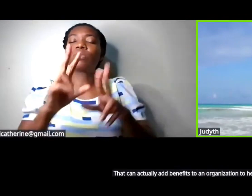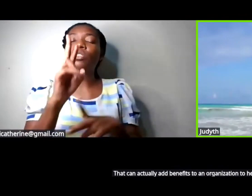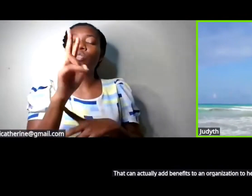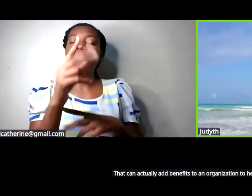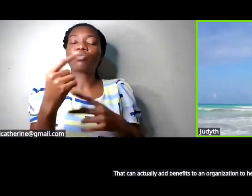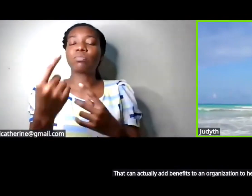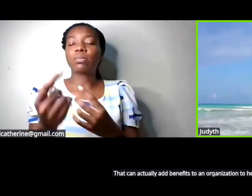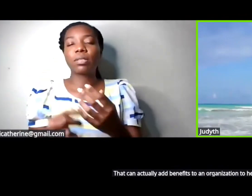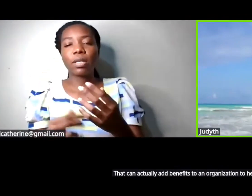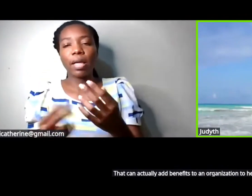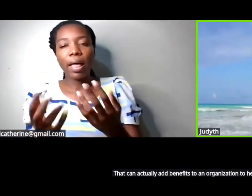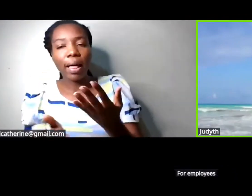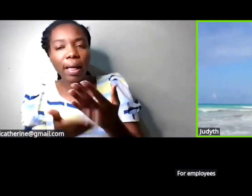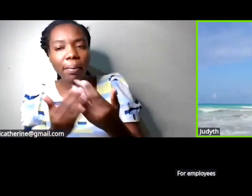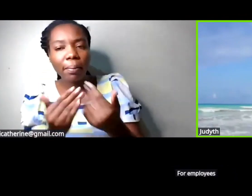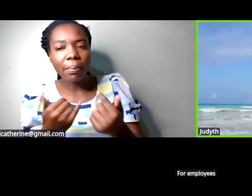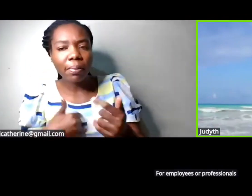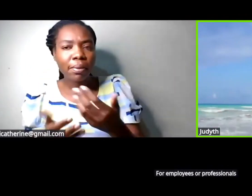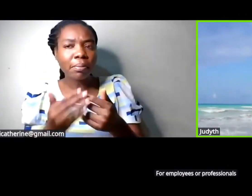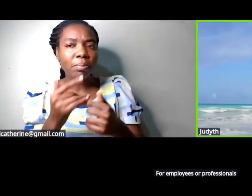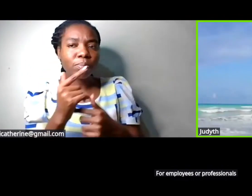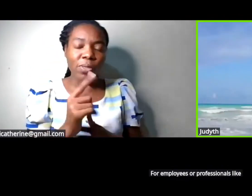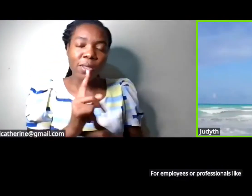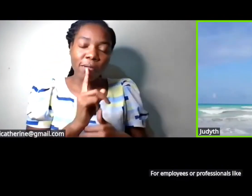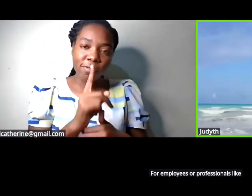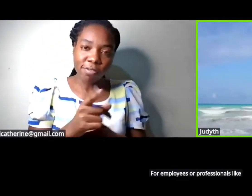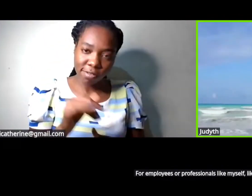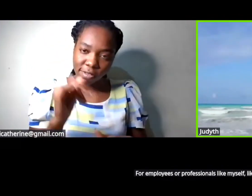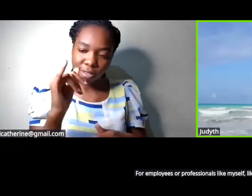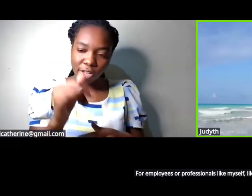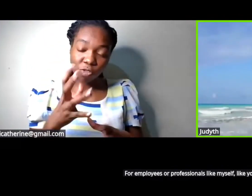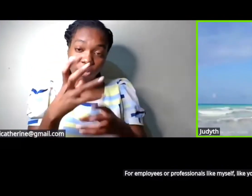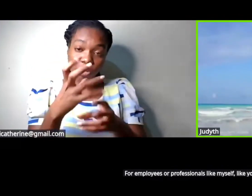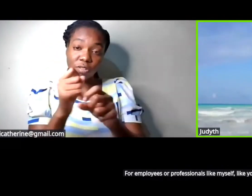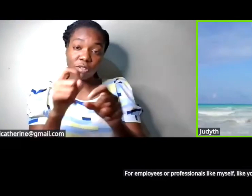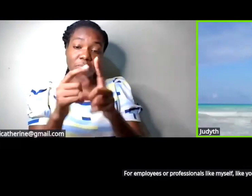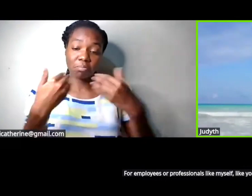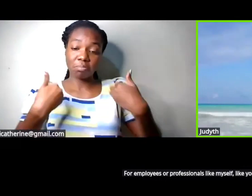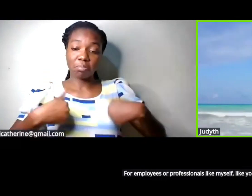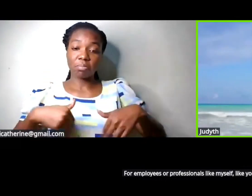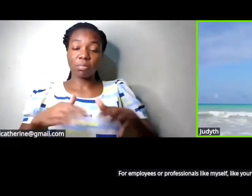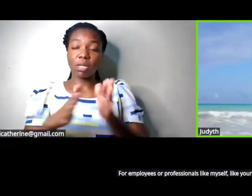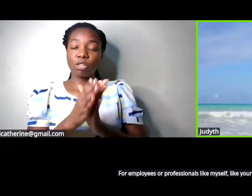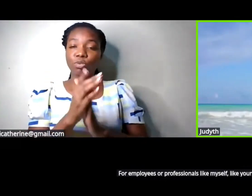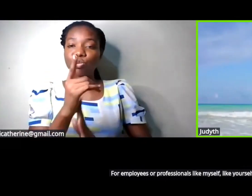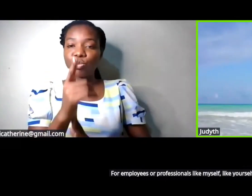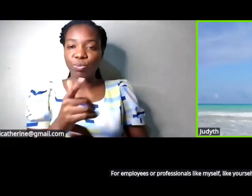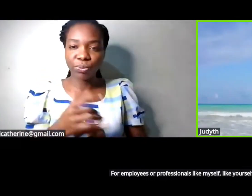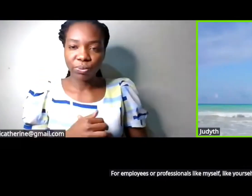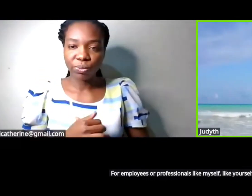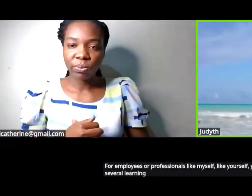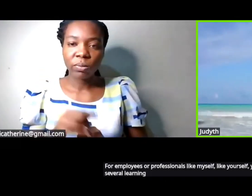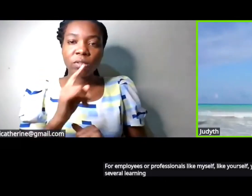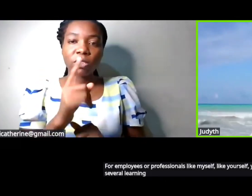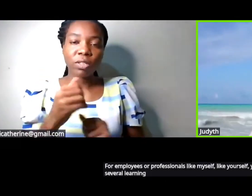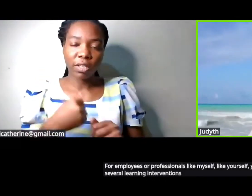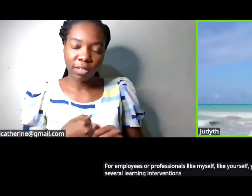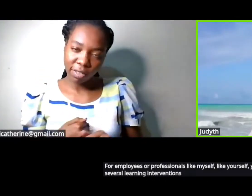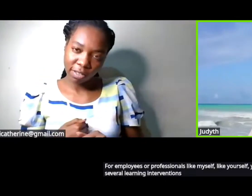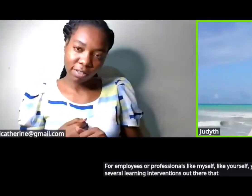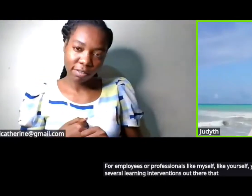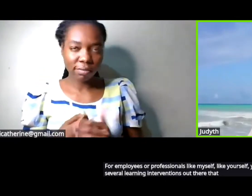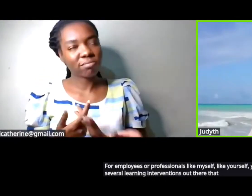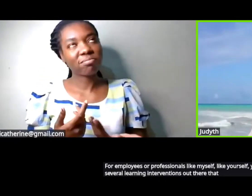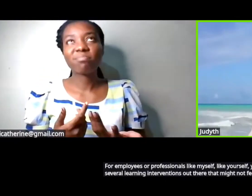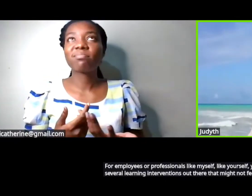For employees or professionals like myself, like yourself, yes, there are several learning interventions out there that might not feel like